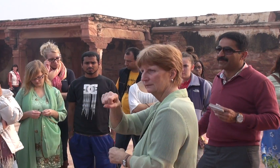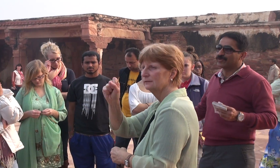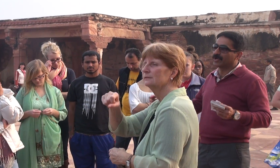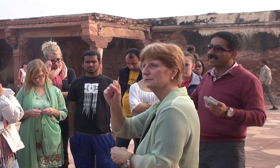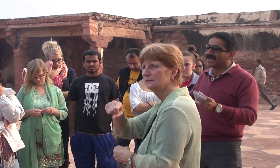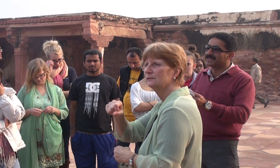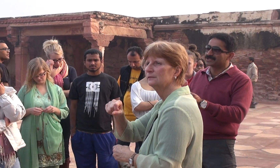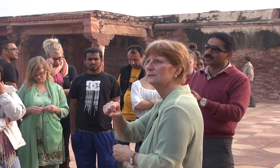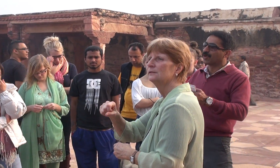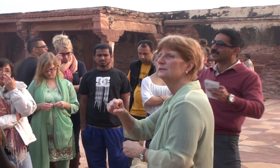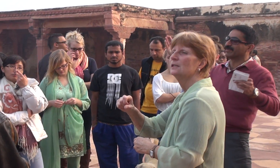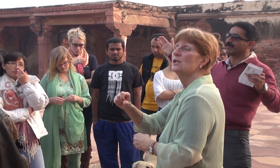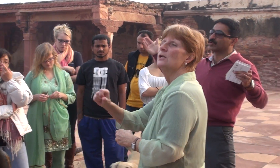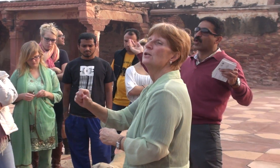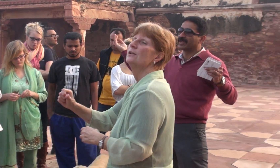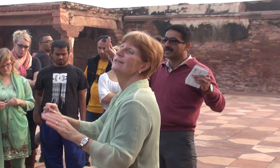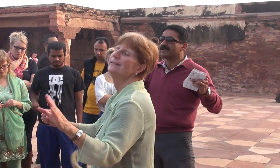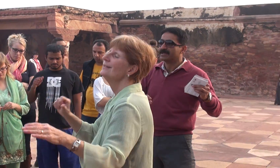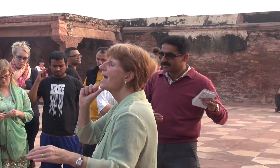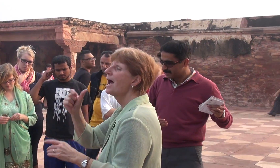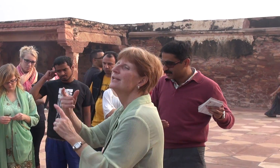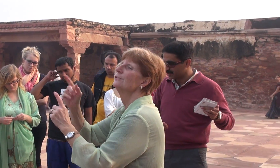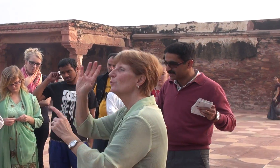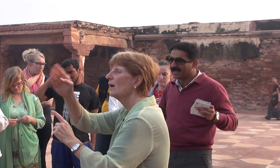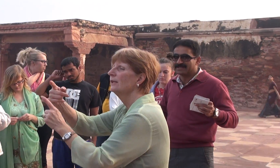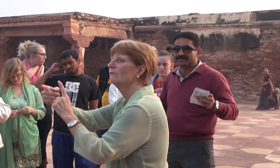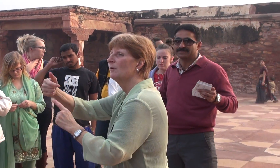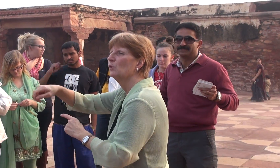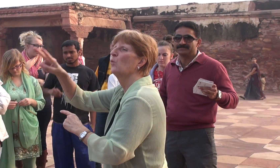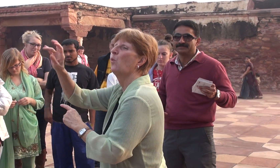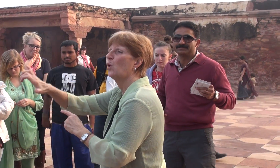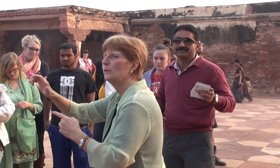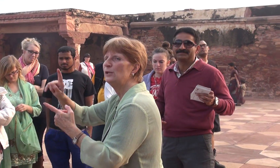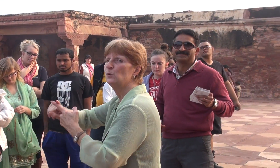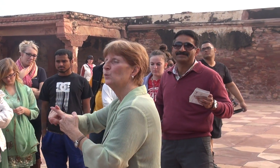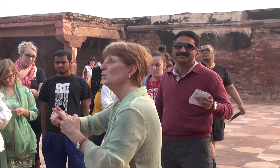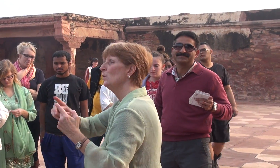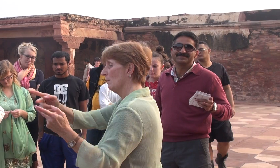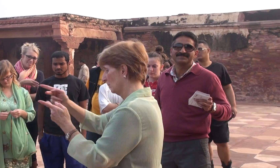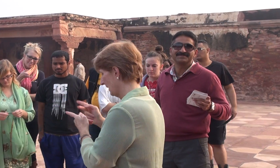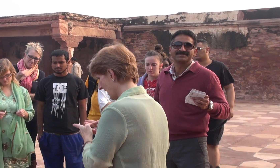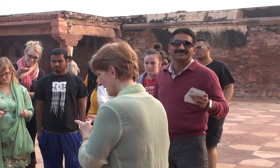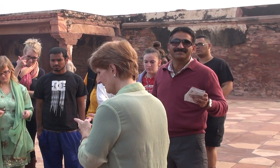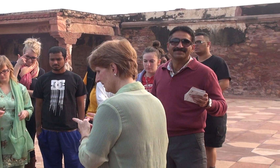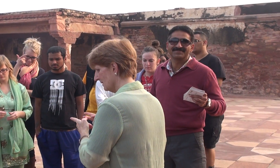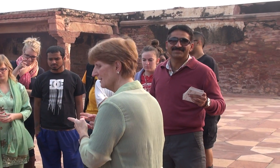Yeah. I mean, he would not carry the stone all the way from quarry to the site.